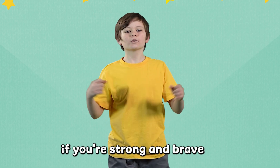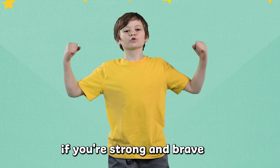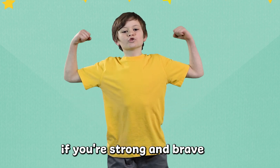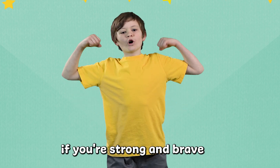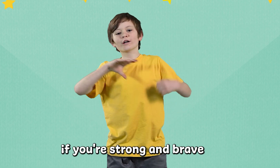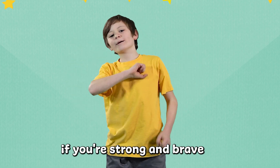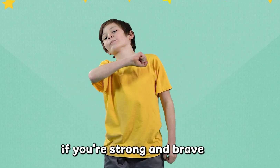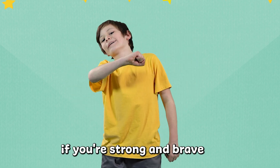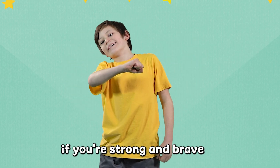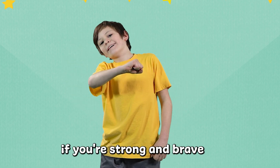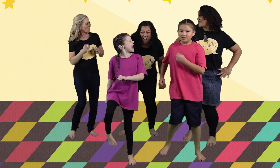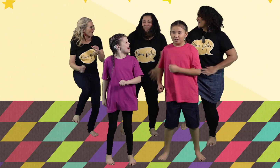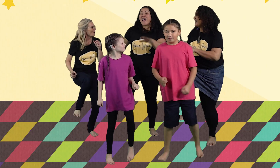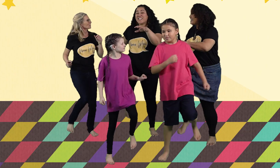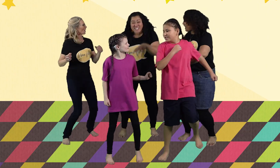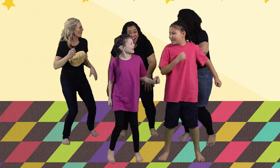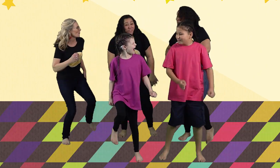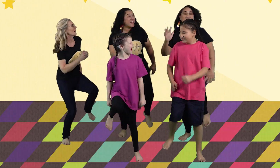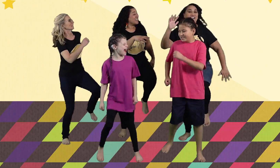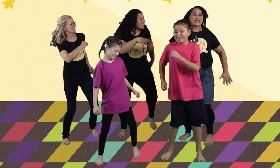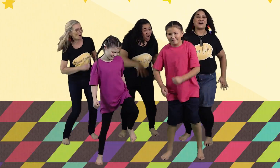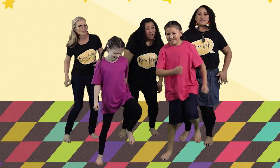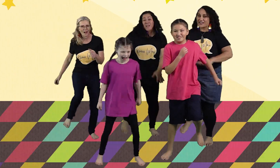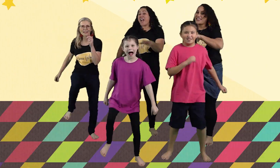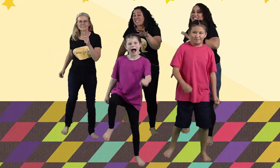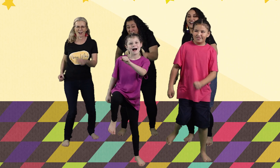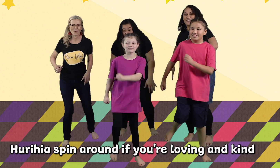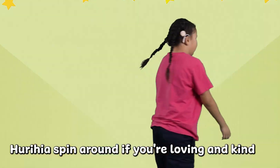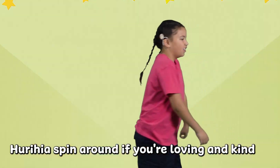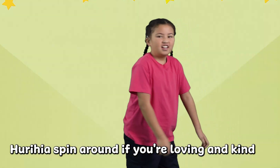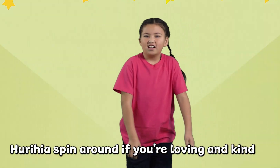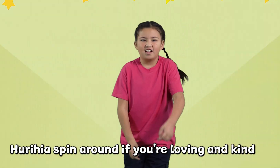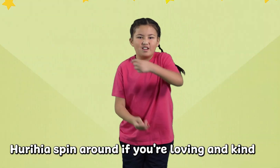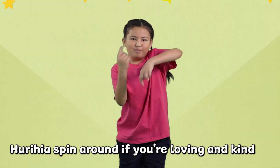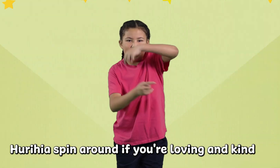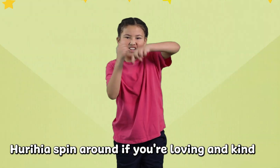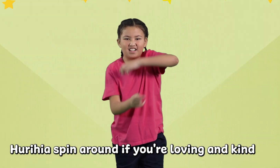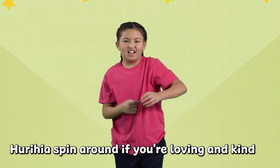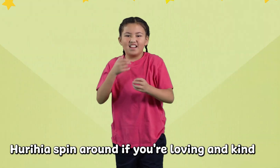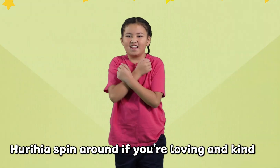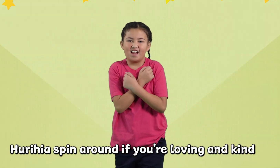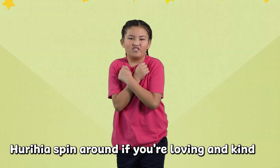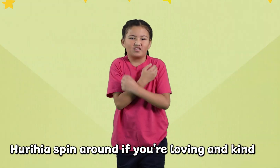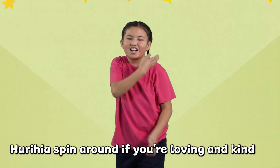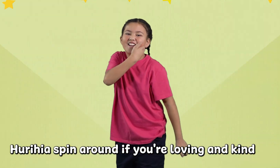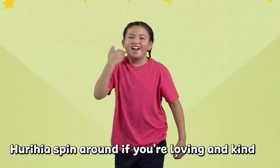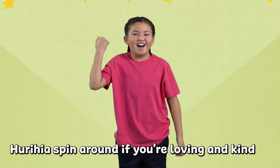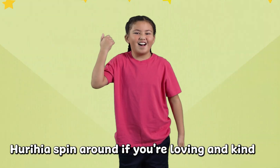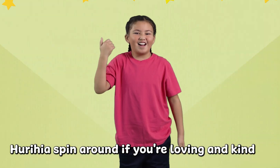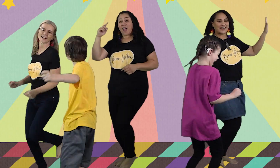feet if you're strong and brave. Pocky, oi, oi, Hoodie, you spin around if you're loving and